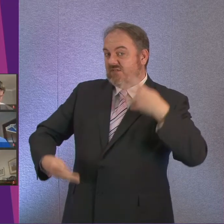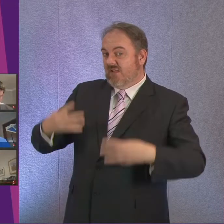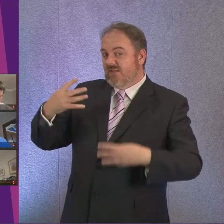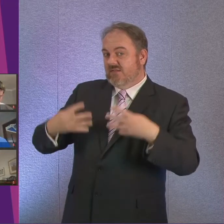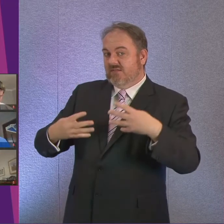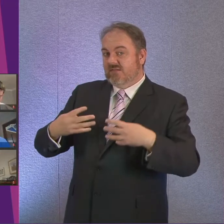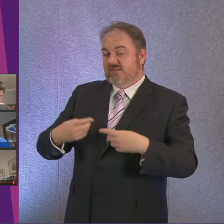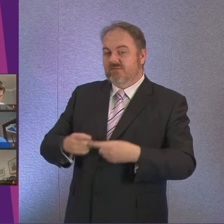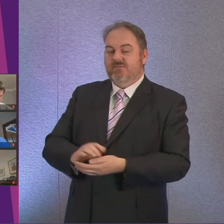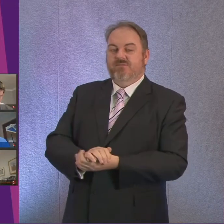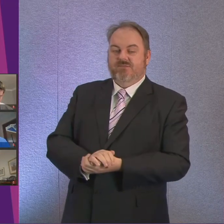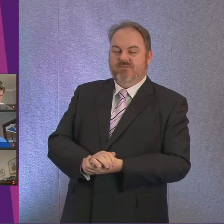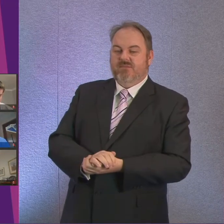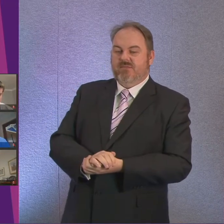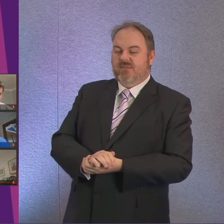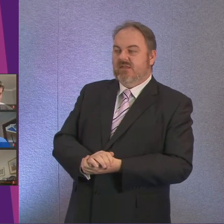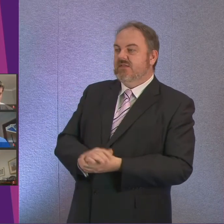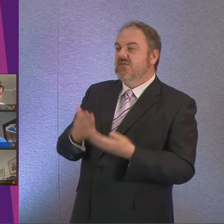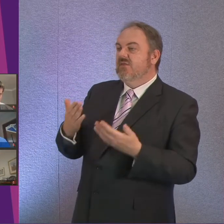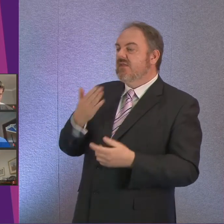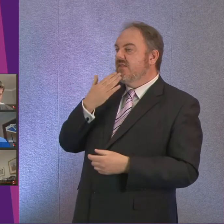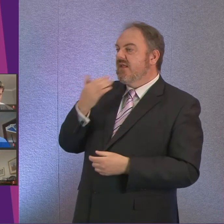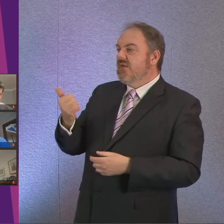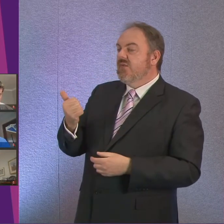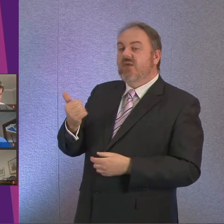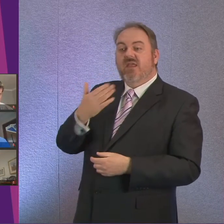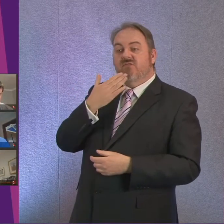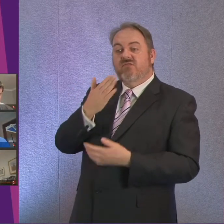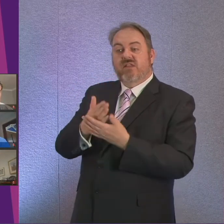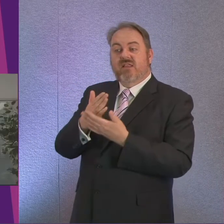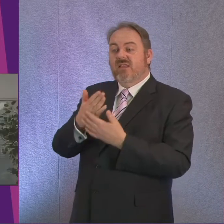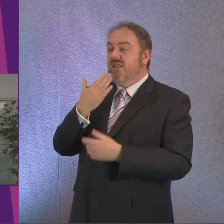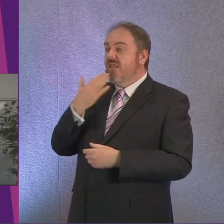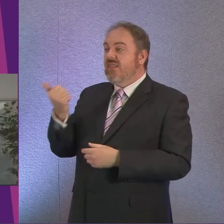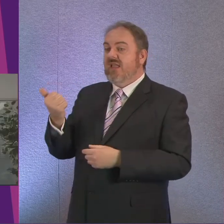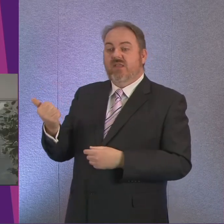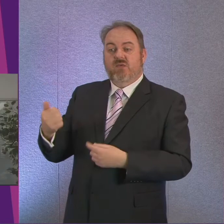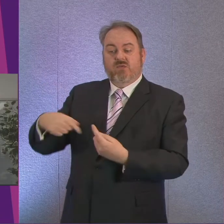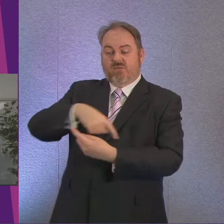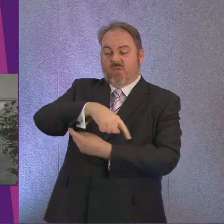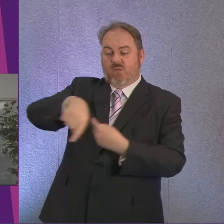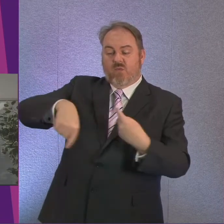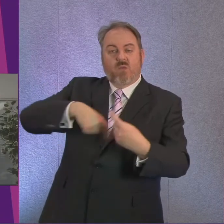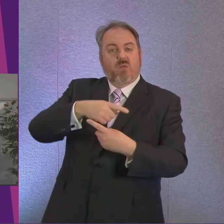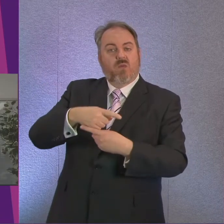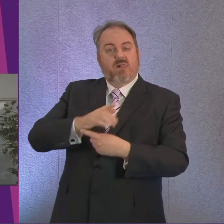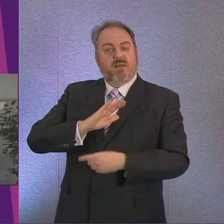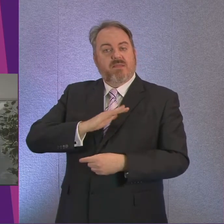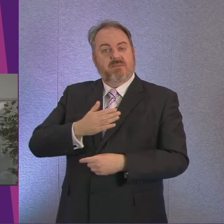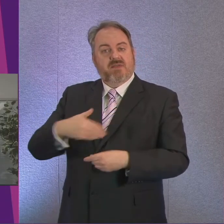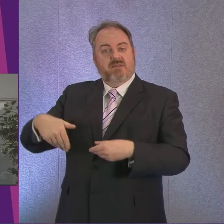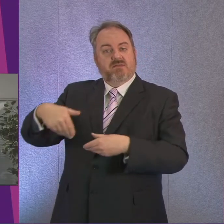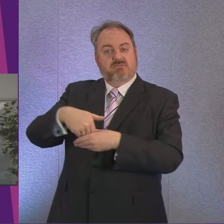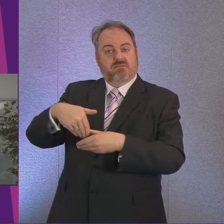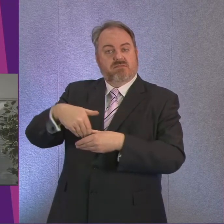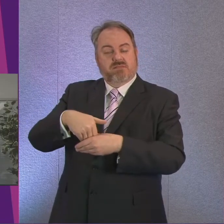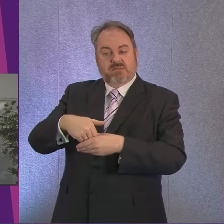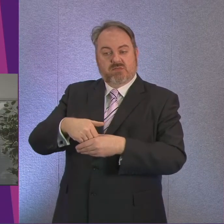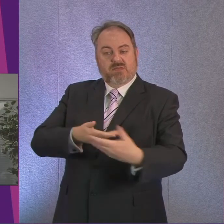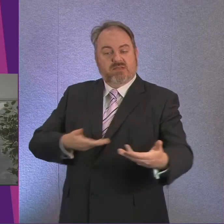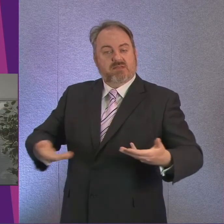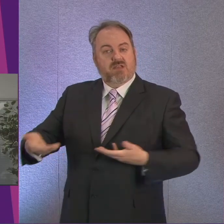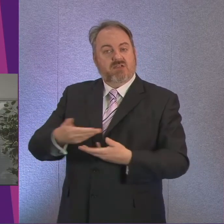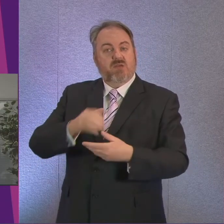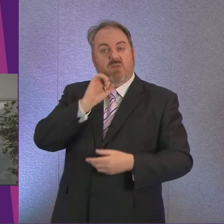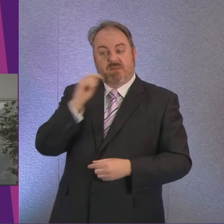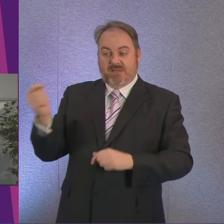Thank you very much, Cabinet Secretary. And can I say thank you very much to all our members and our ministers for participating today. We will be back